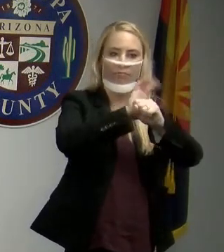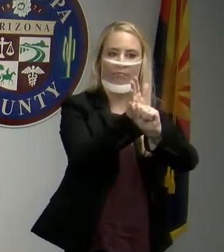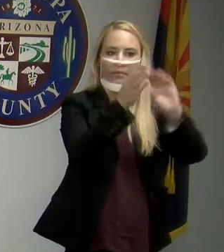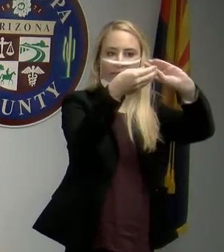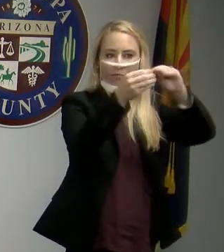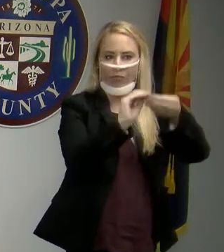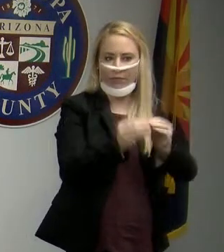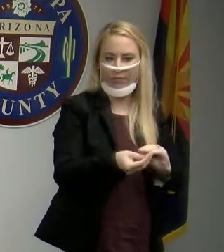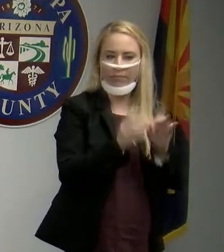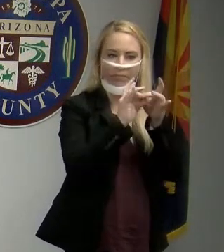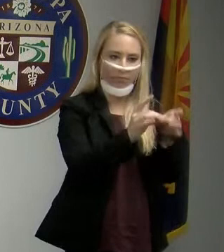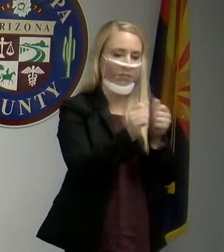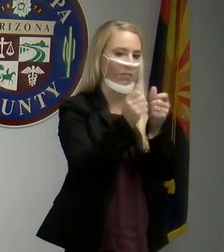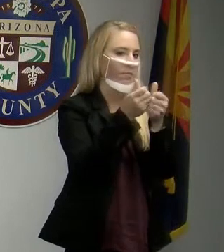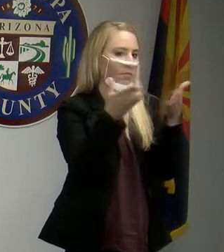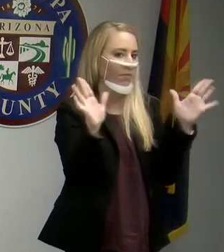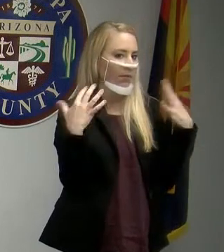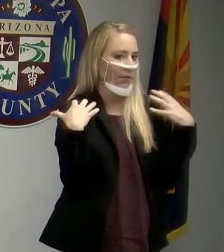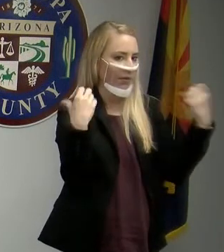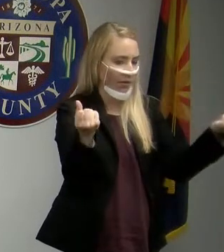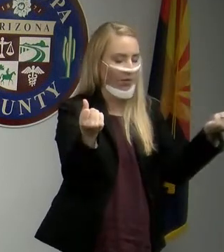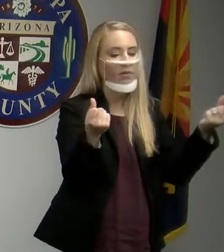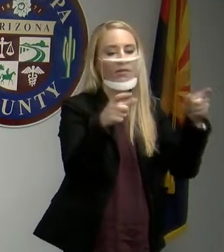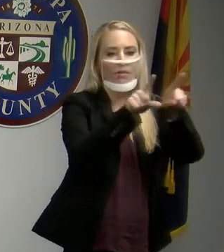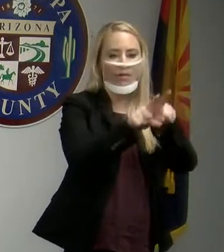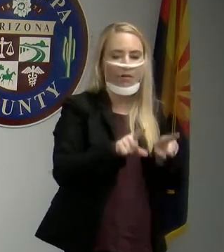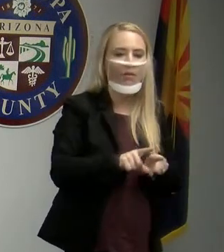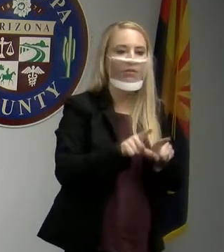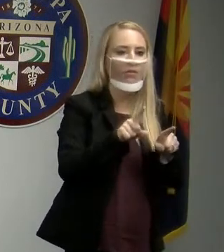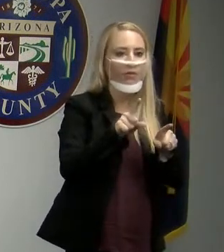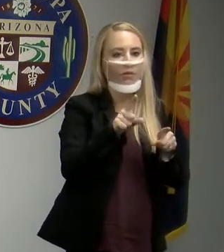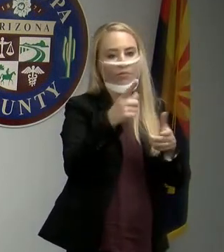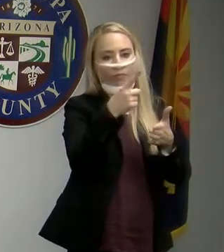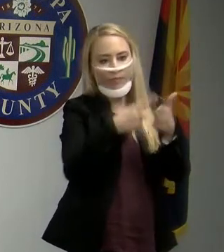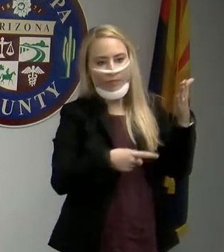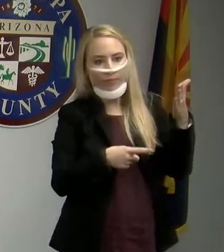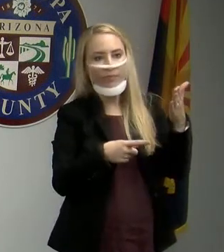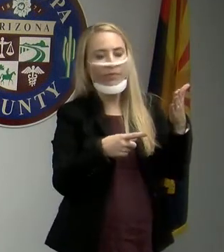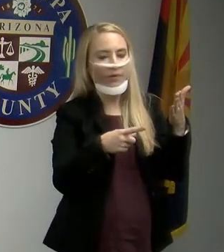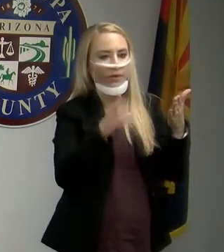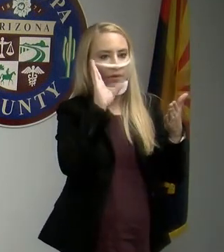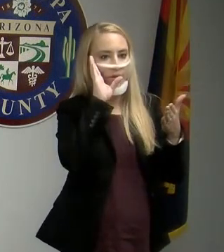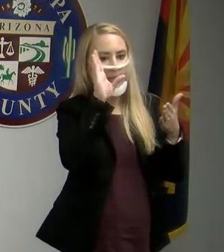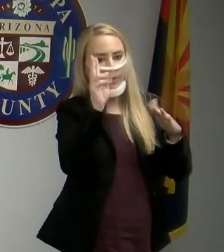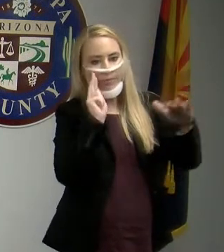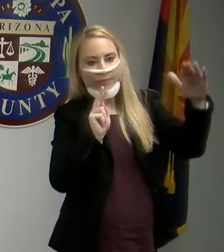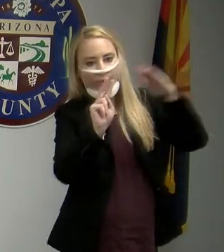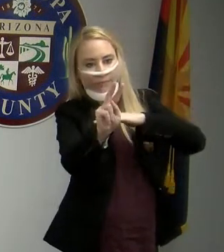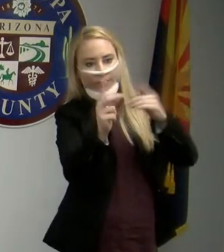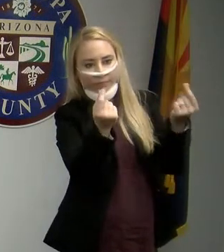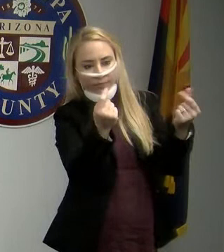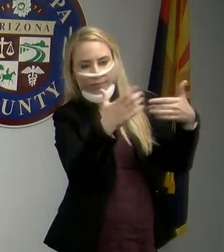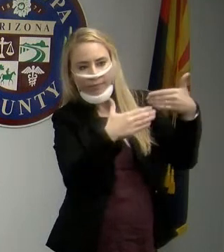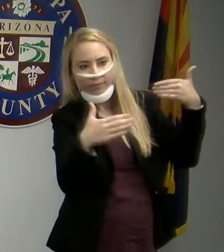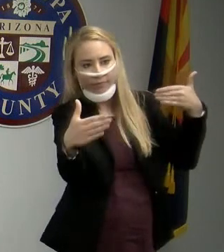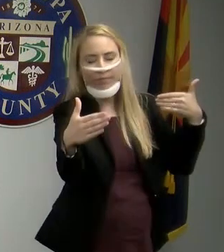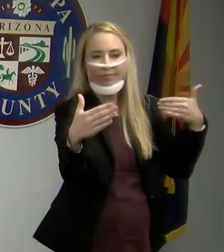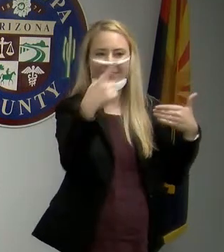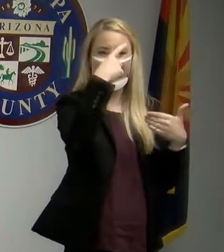side, and what our community can expect to see as a result of the widespread disease in our